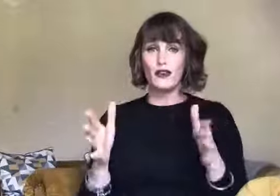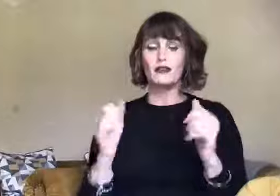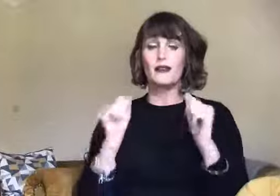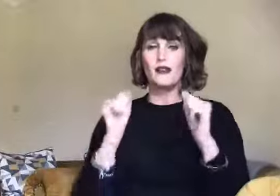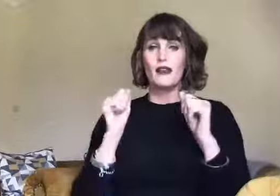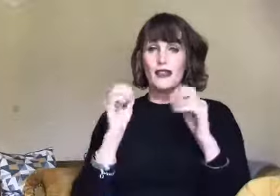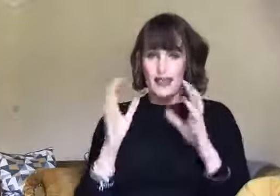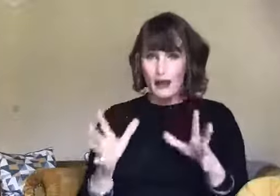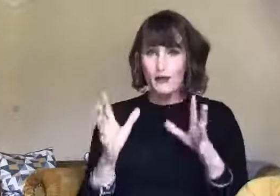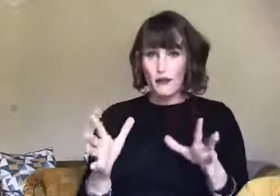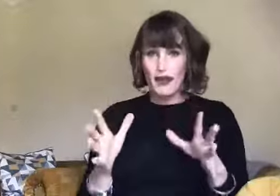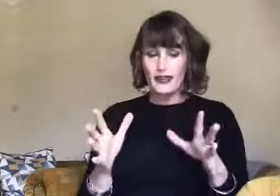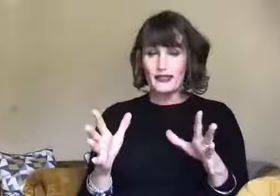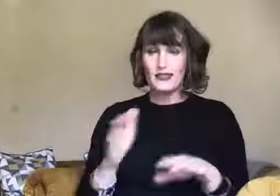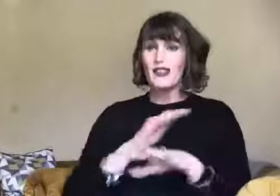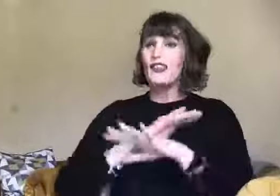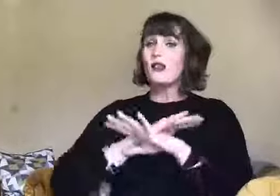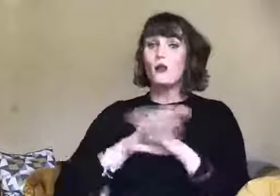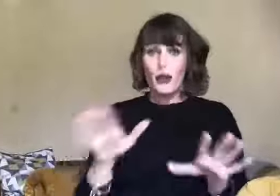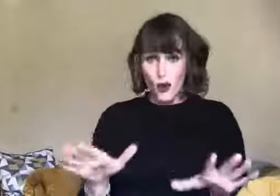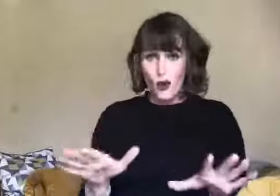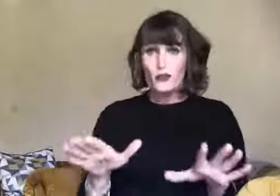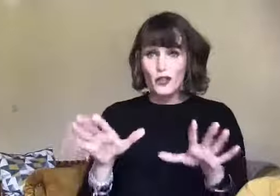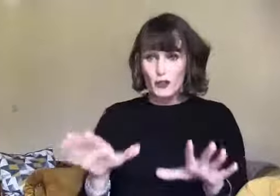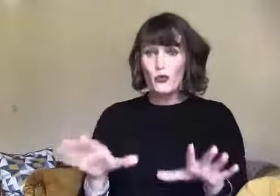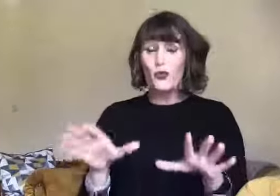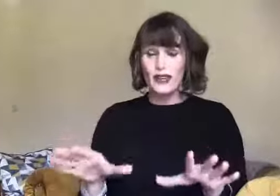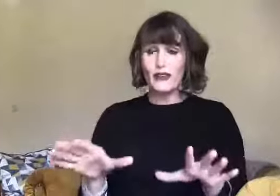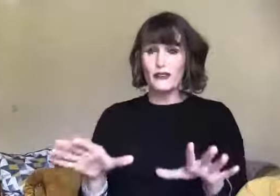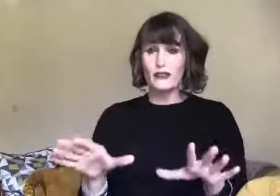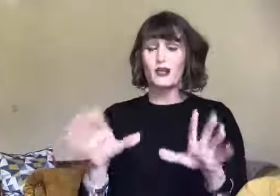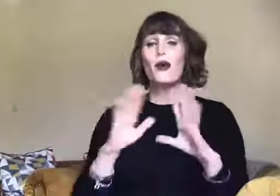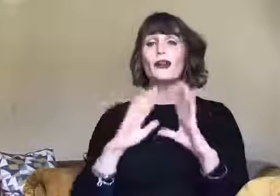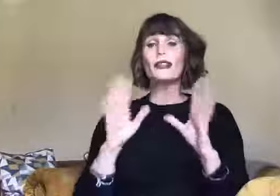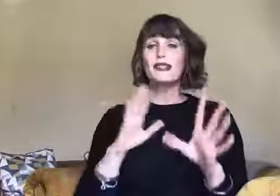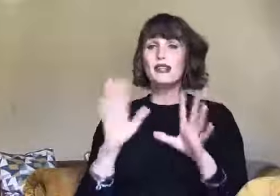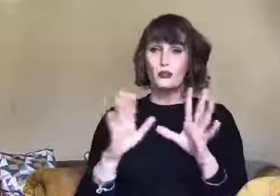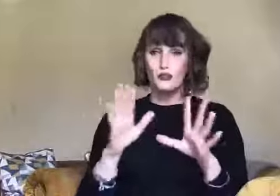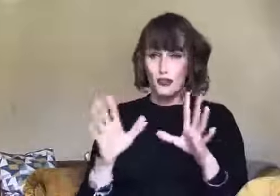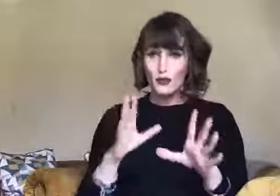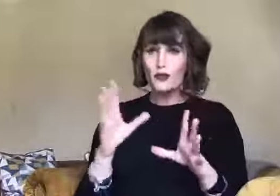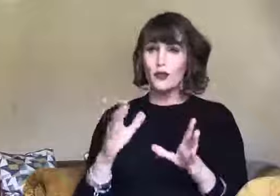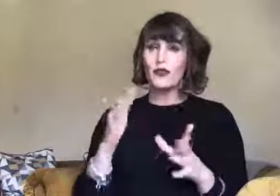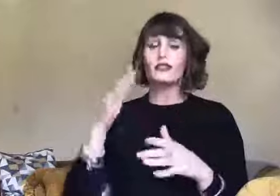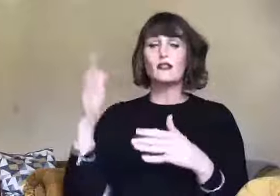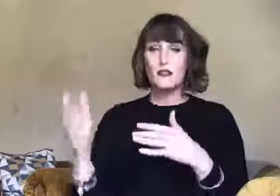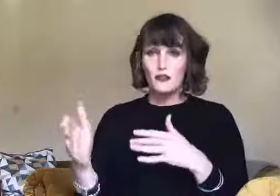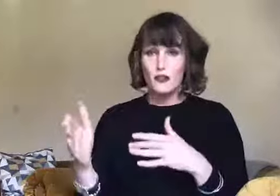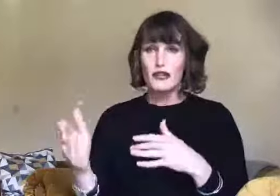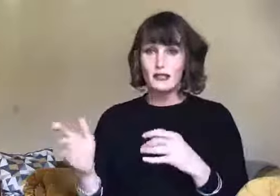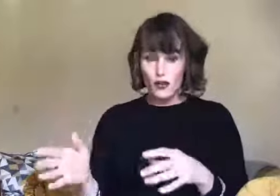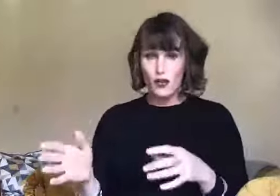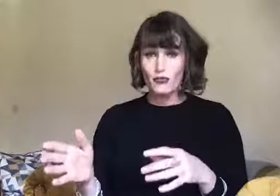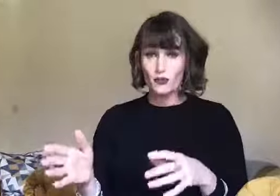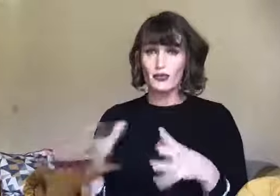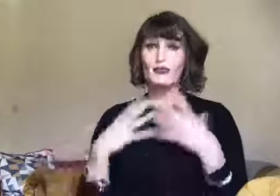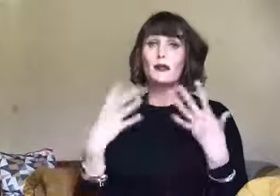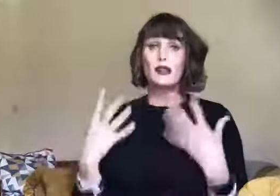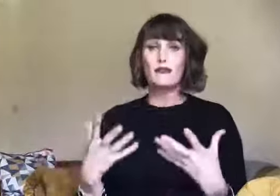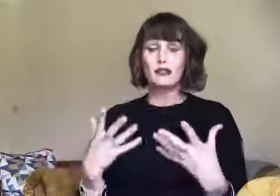learn the alphabet, then we are on to a winner. So I'm going to teach you a few other words and a few phrases afterwards, because I believe that's